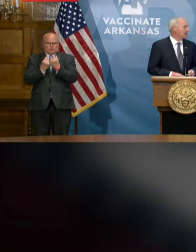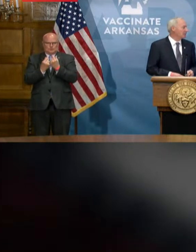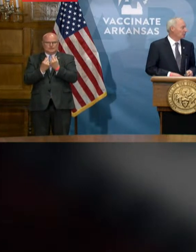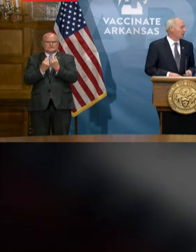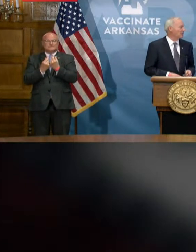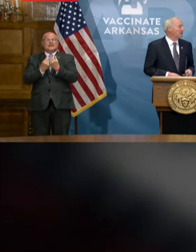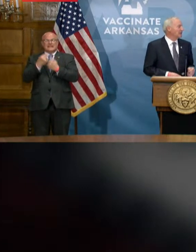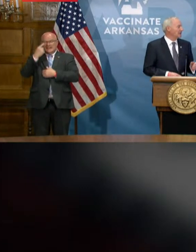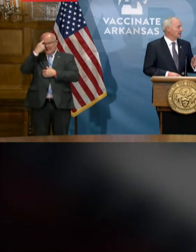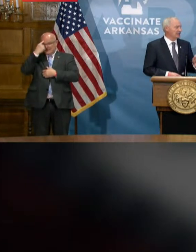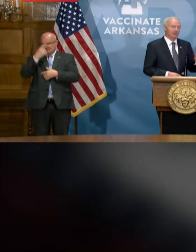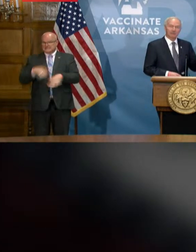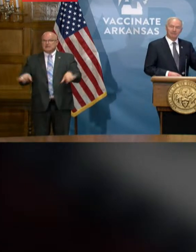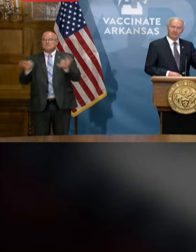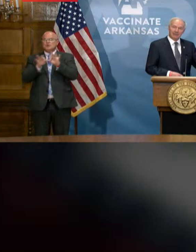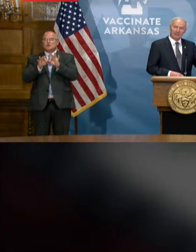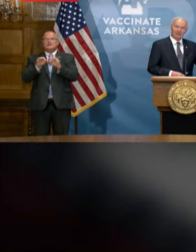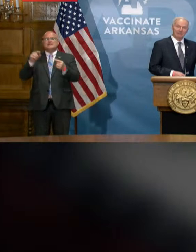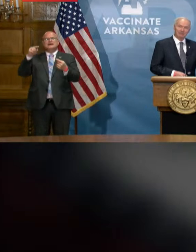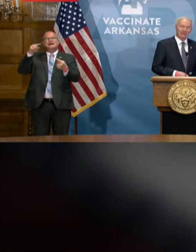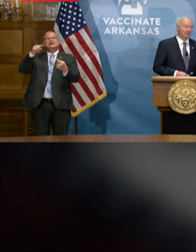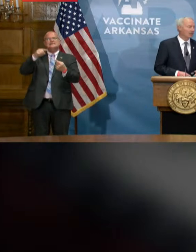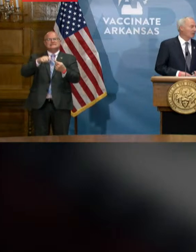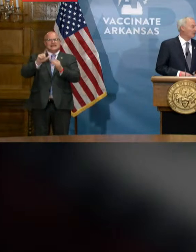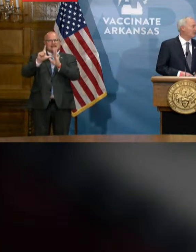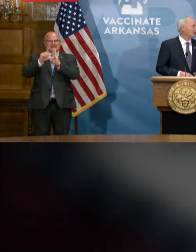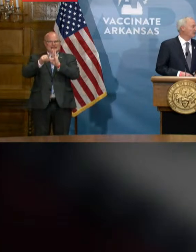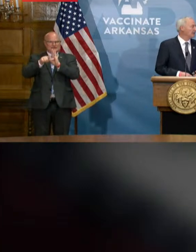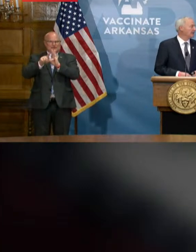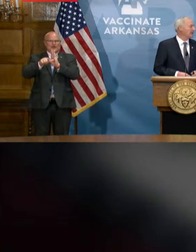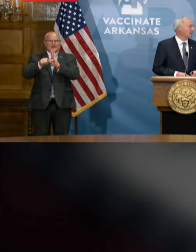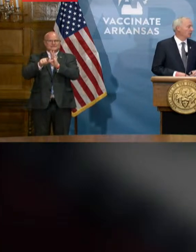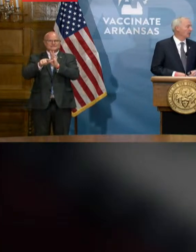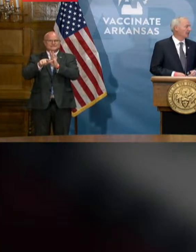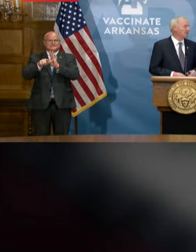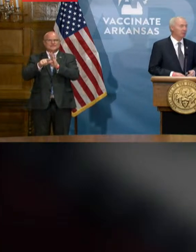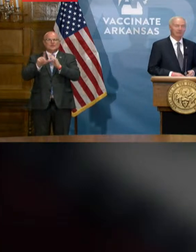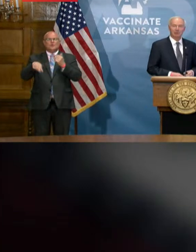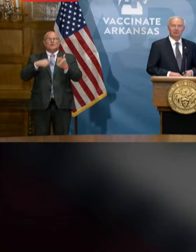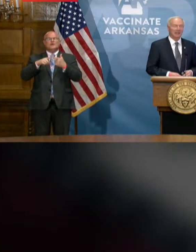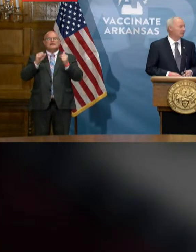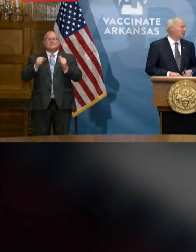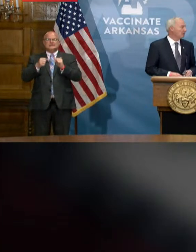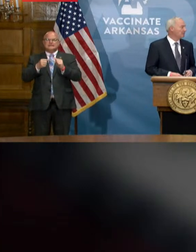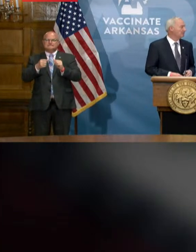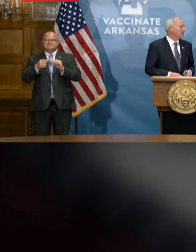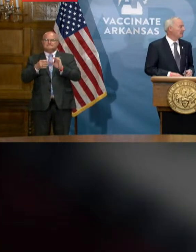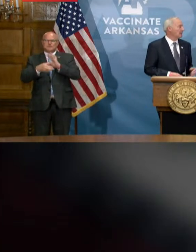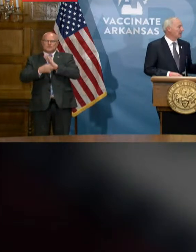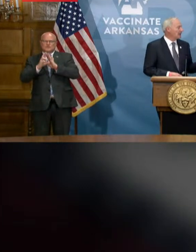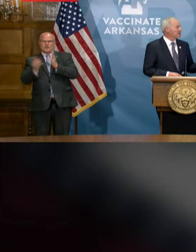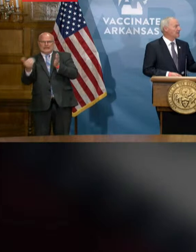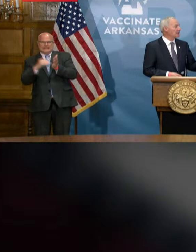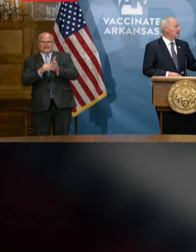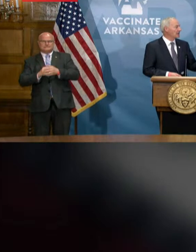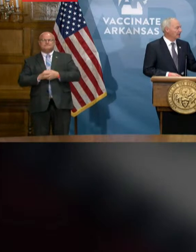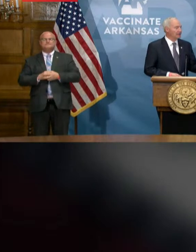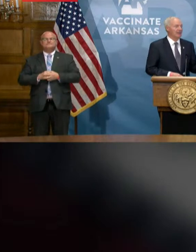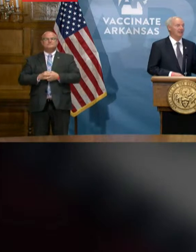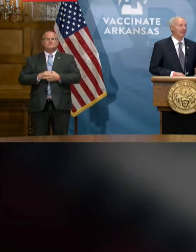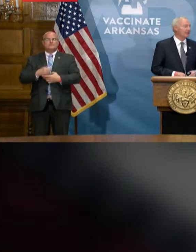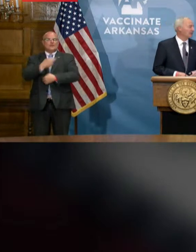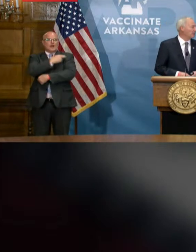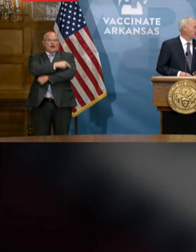viewed that as important until later on where it can be reviewed down the road. Hospitals